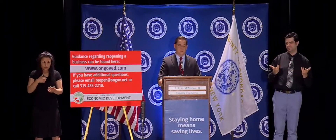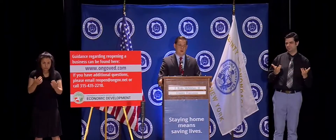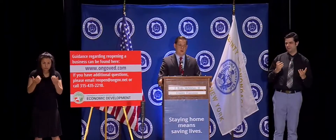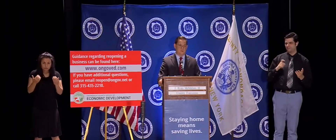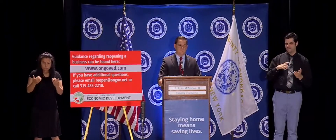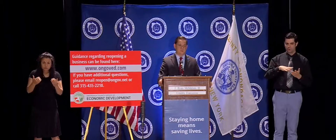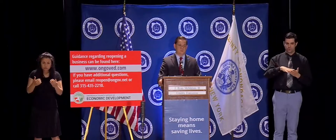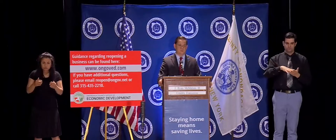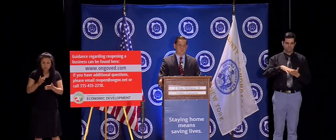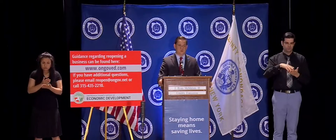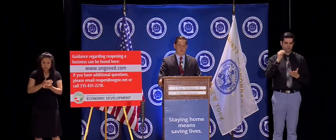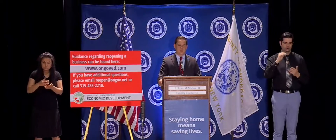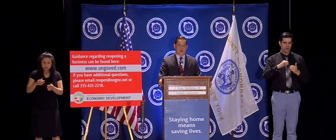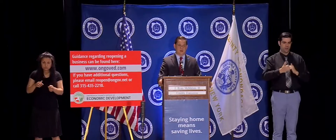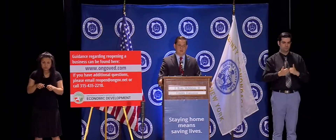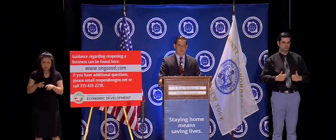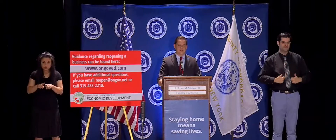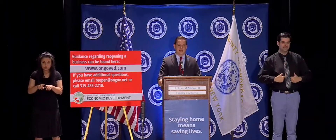point.